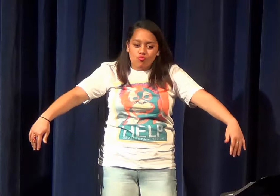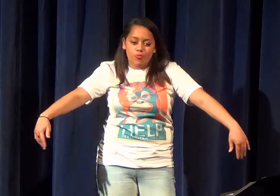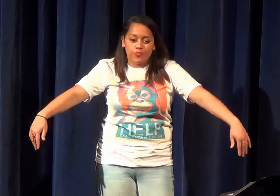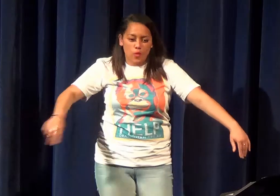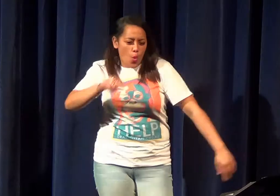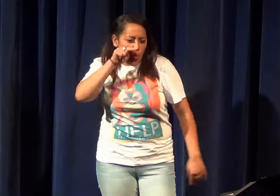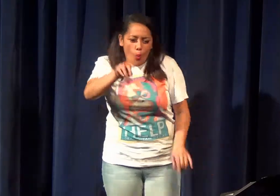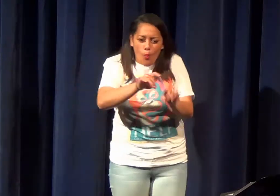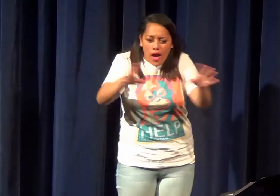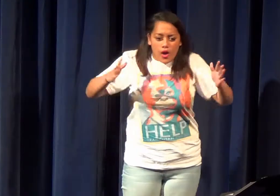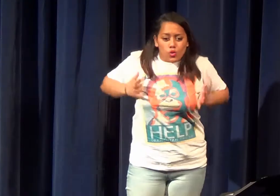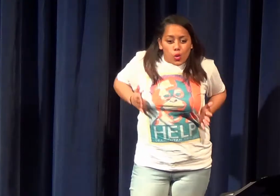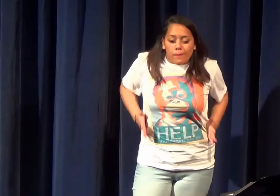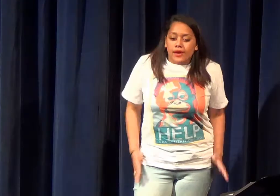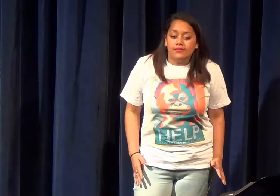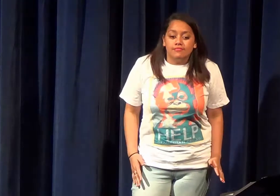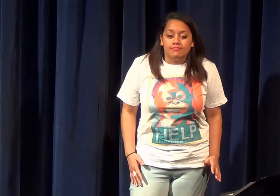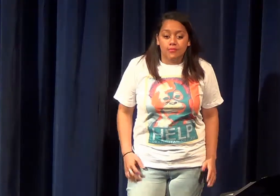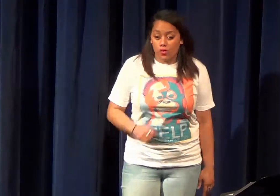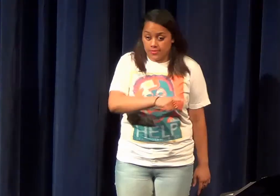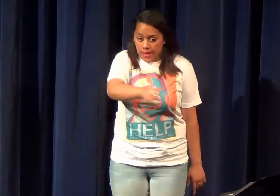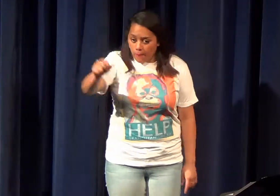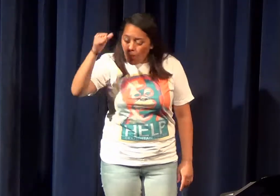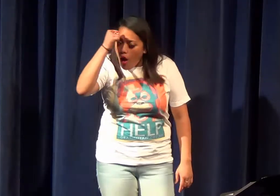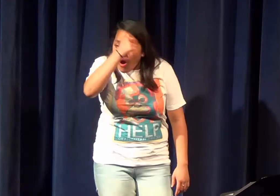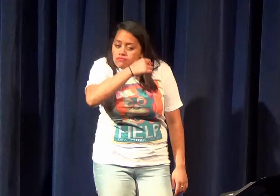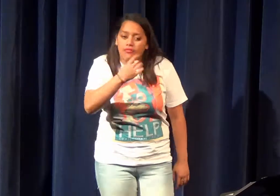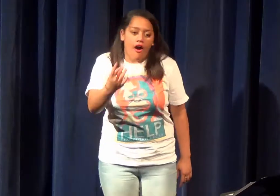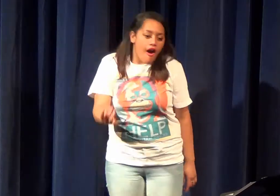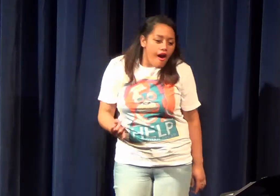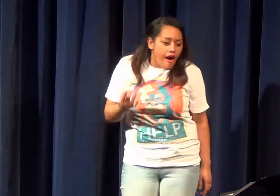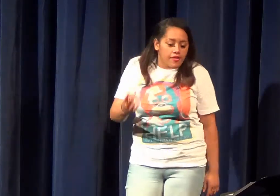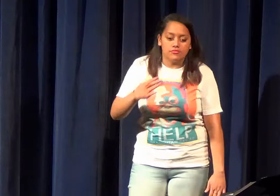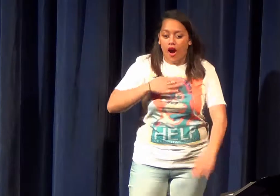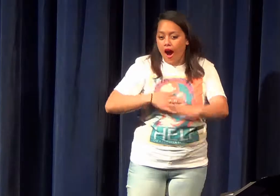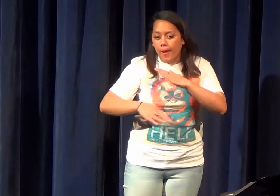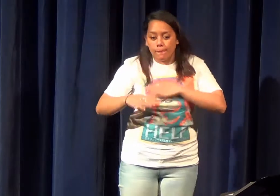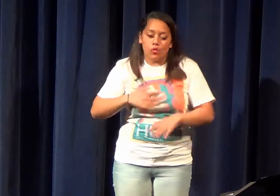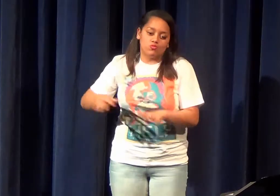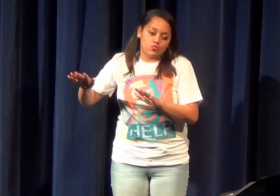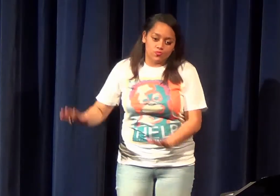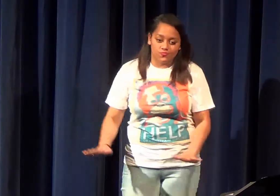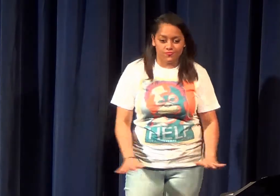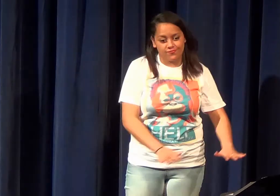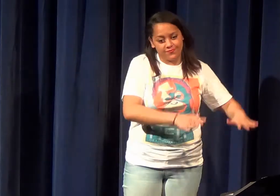Sort of like a monkey, I suppose. Almost human-like. Very wise and kind and placid.